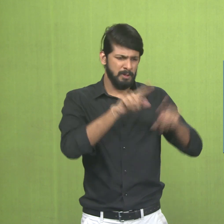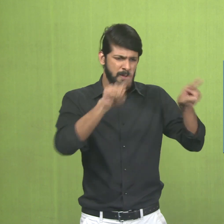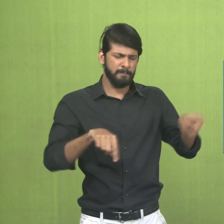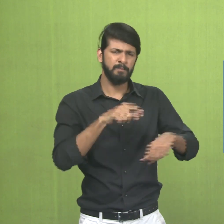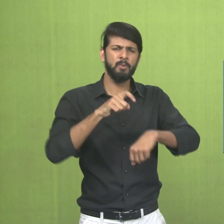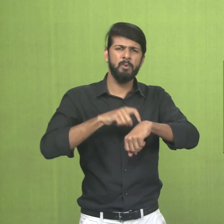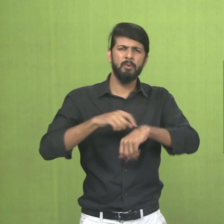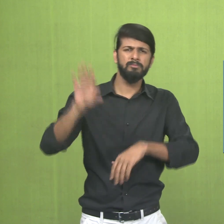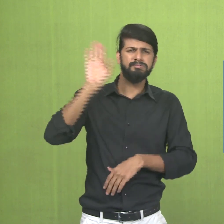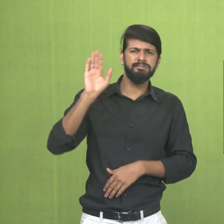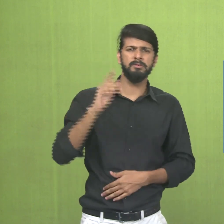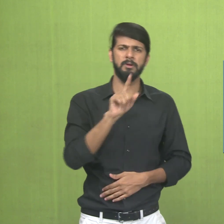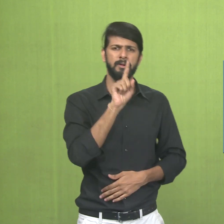The period is